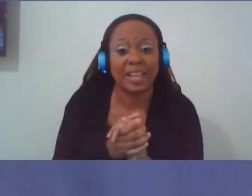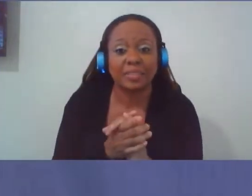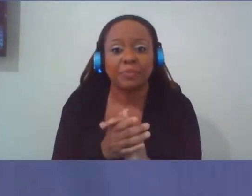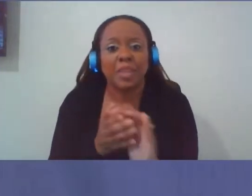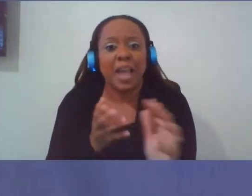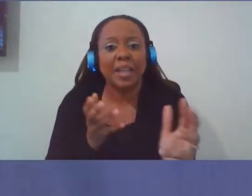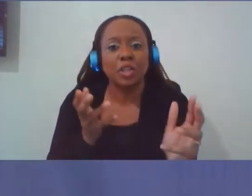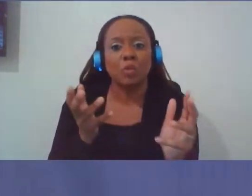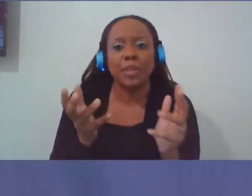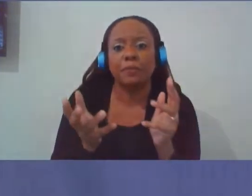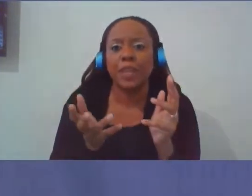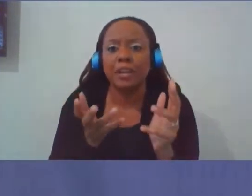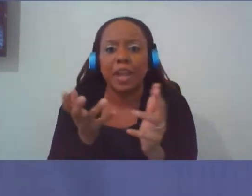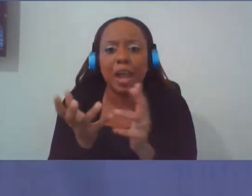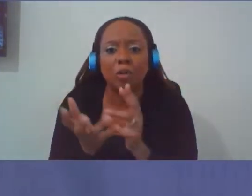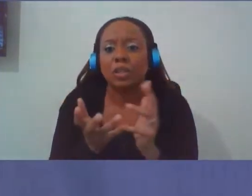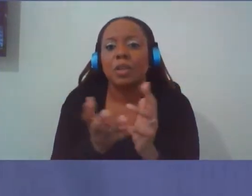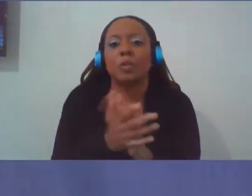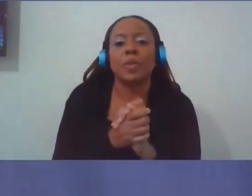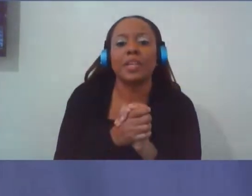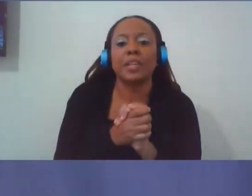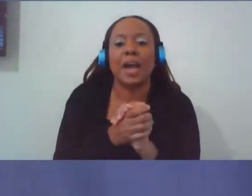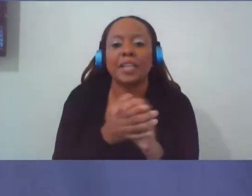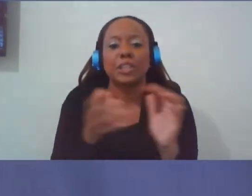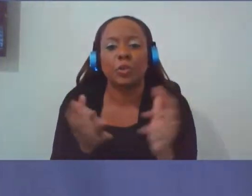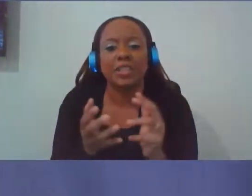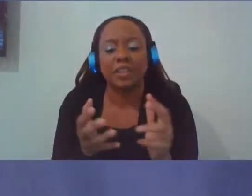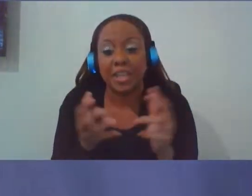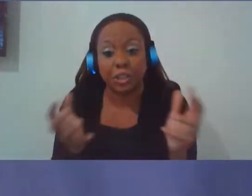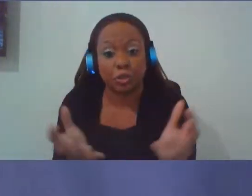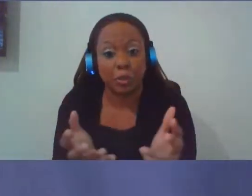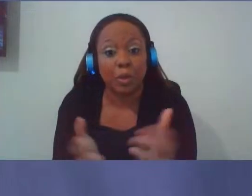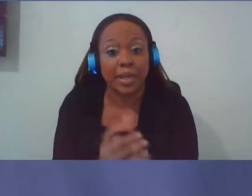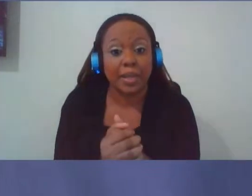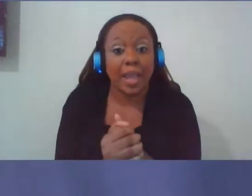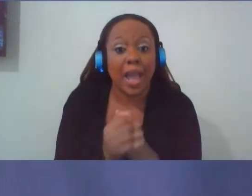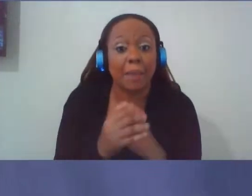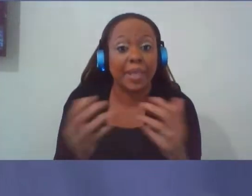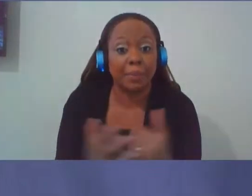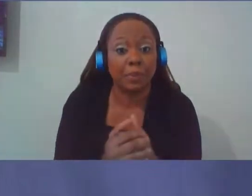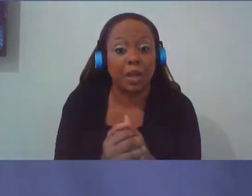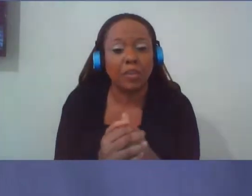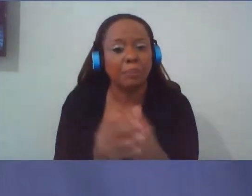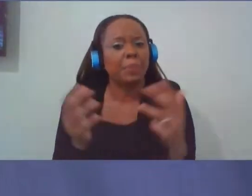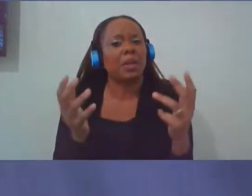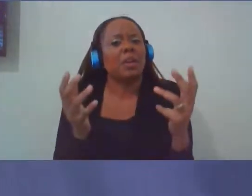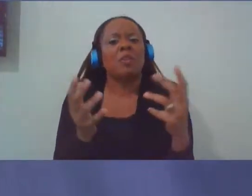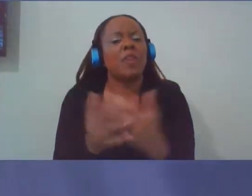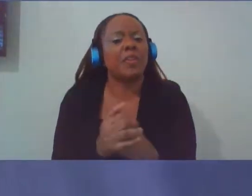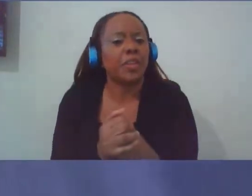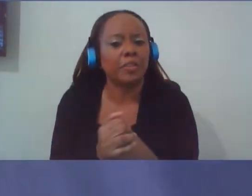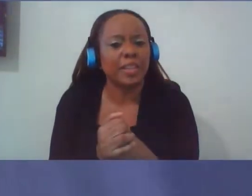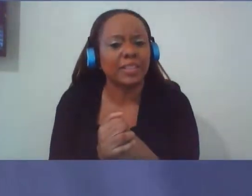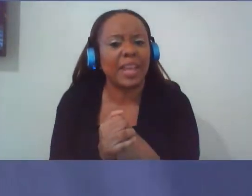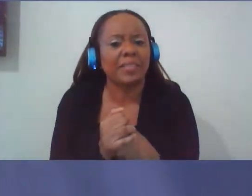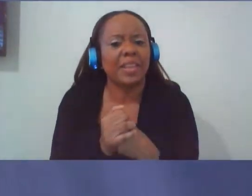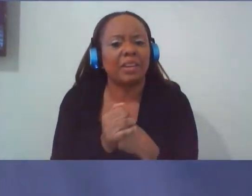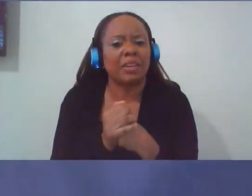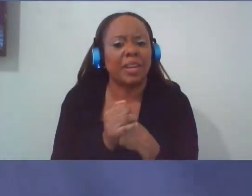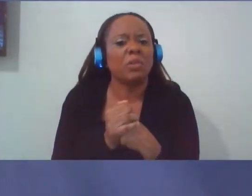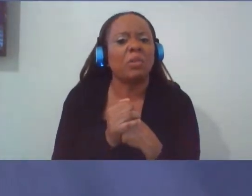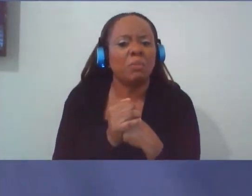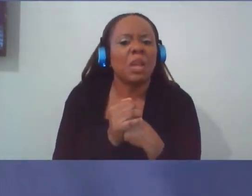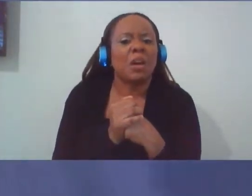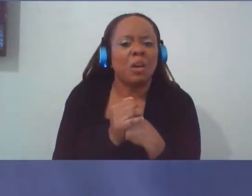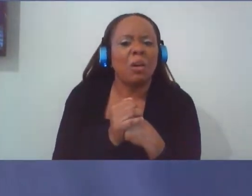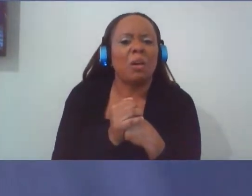try to understand. And we figure it out. I show each other. I show them what I am capable of, and people are very curious, and